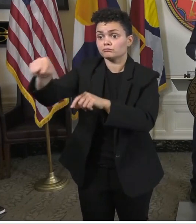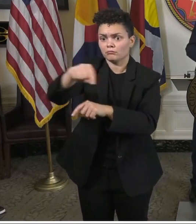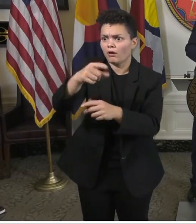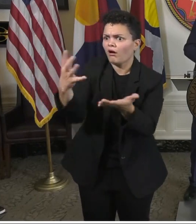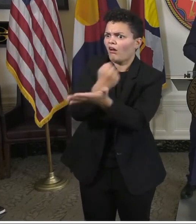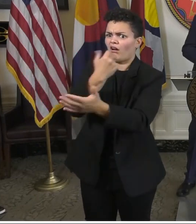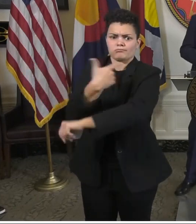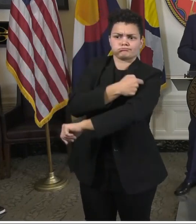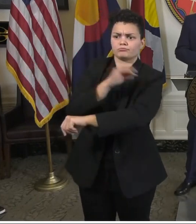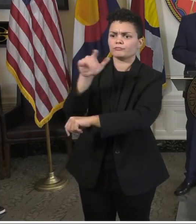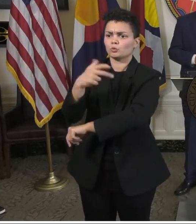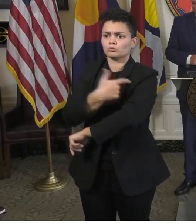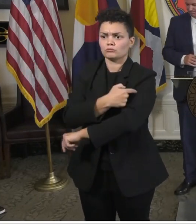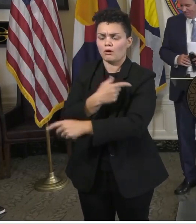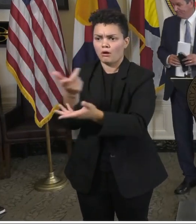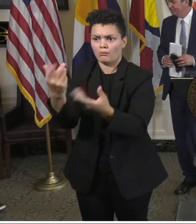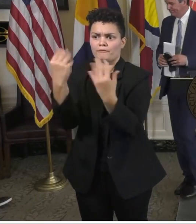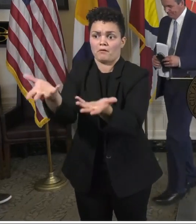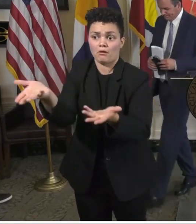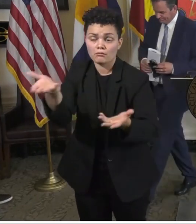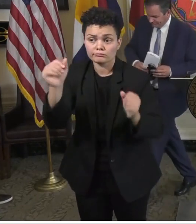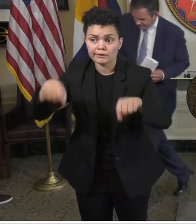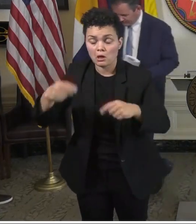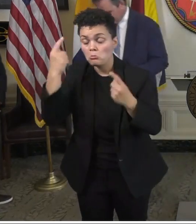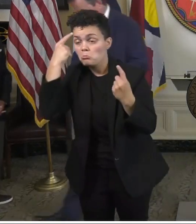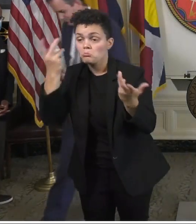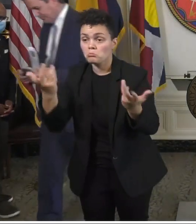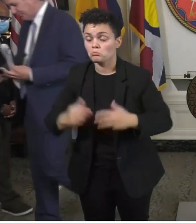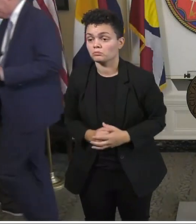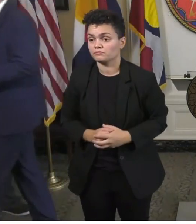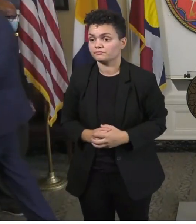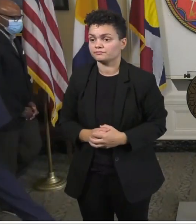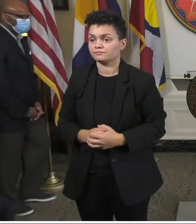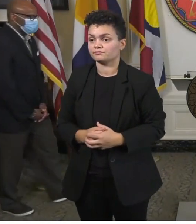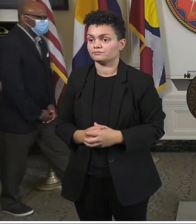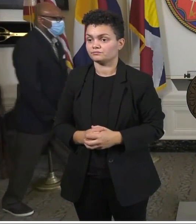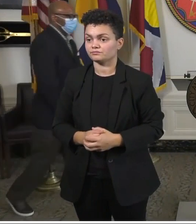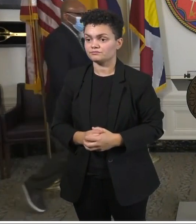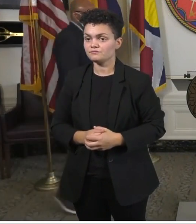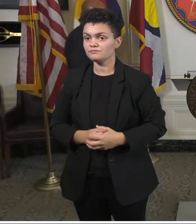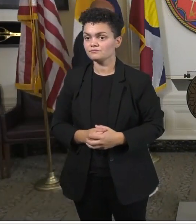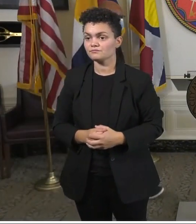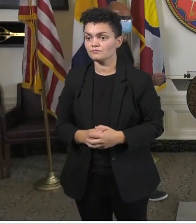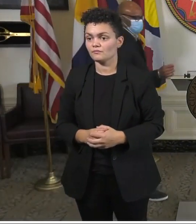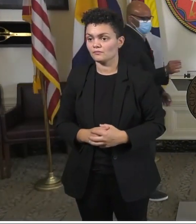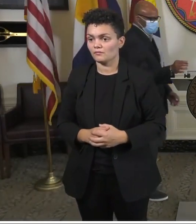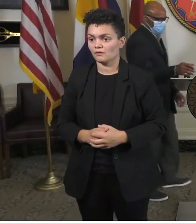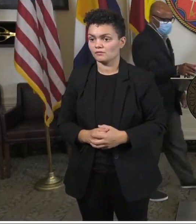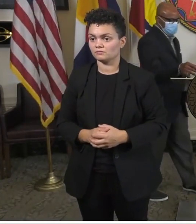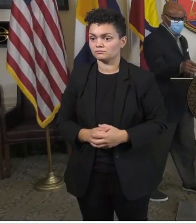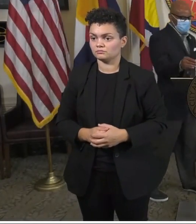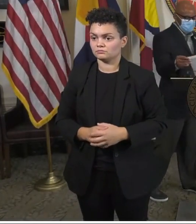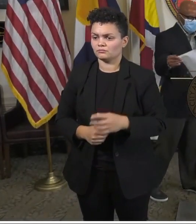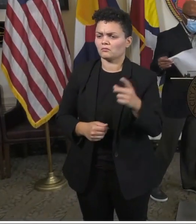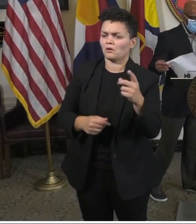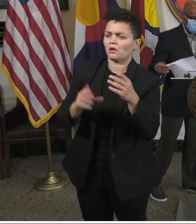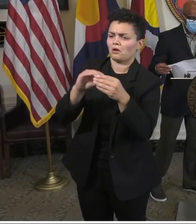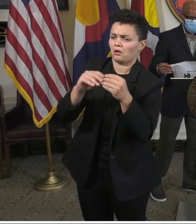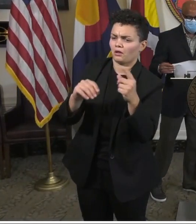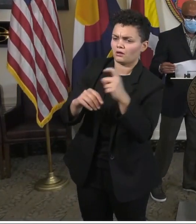with both types of viruses. Does that mean that the city is going to launch some sort of